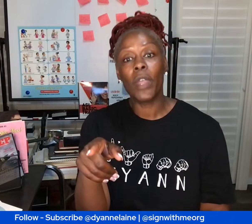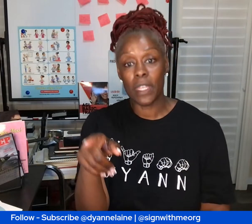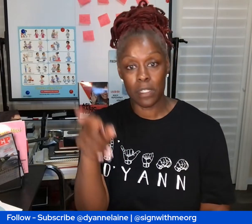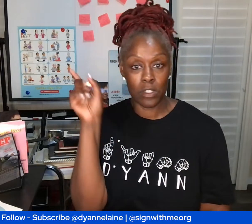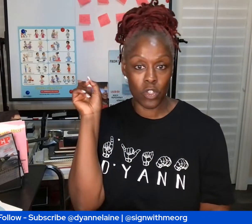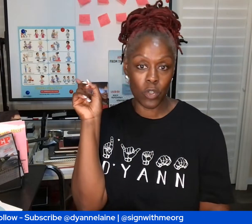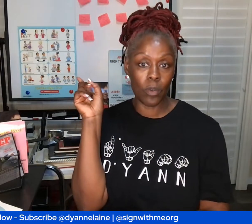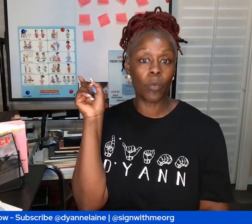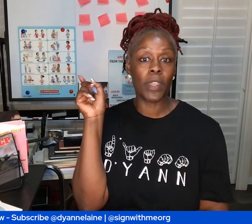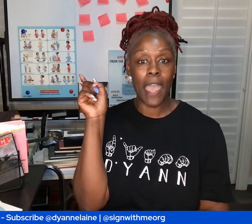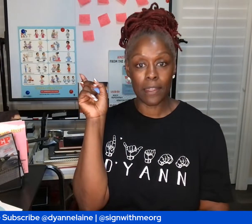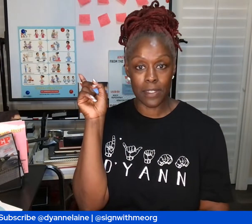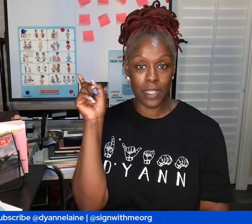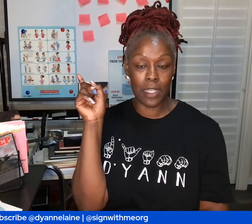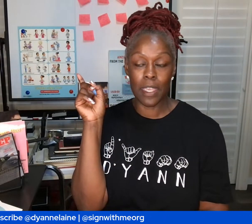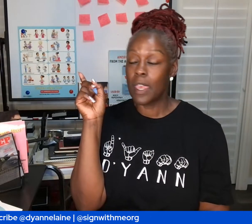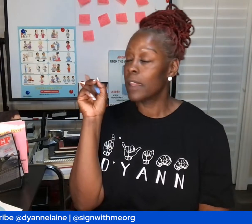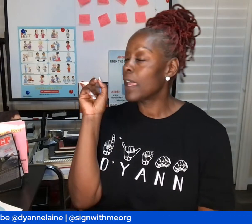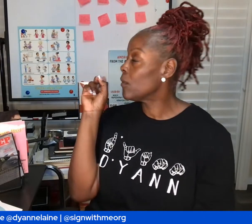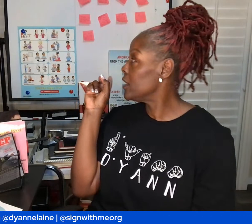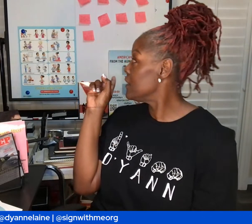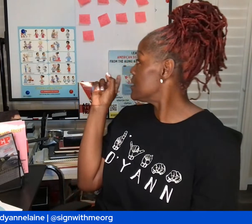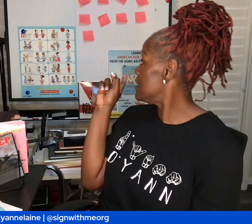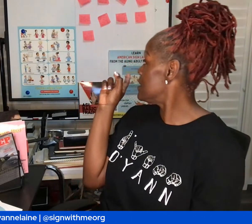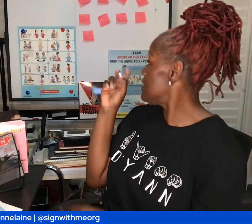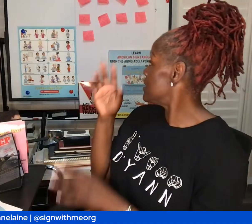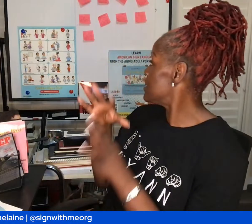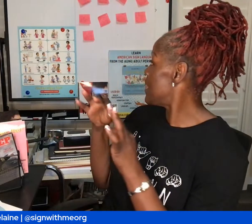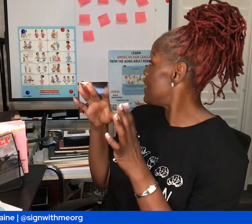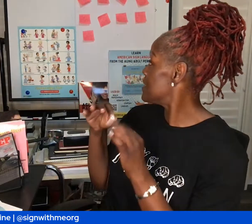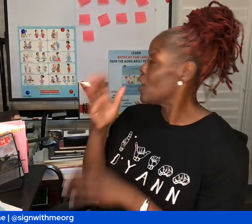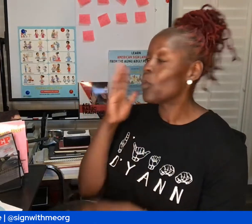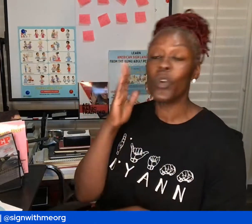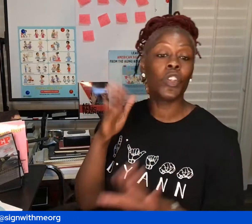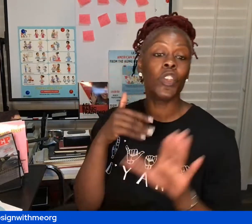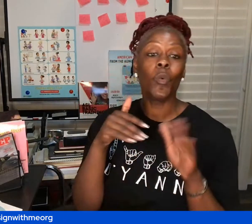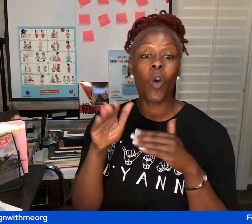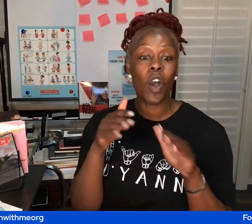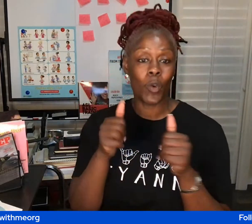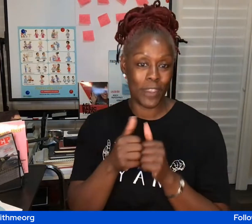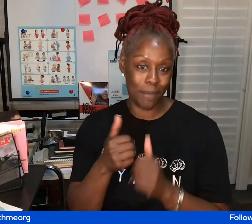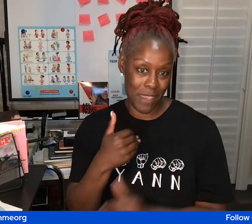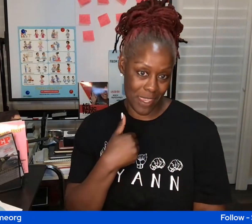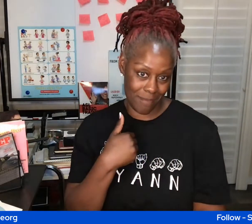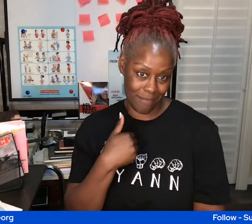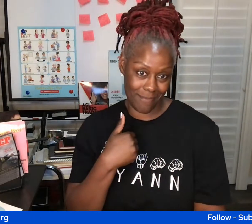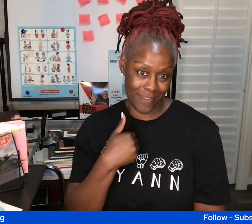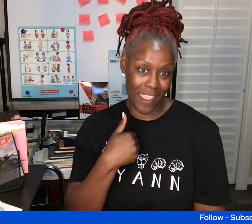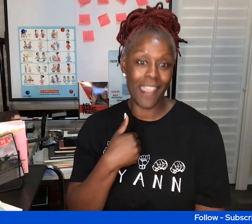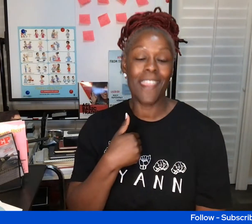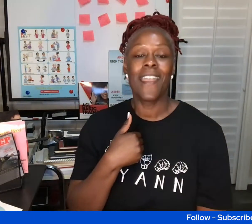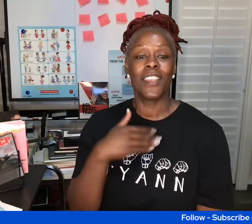point to a reality. Like one of the sentences says, "Will you walk with me?" Okay. And